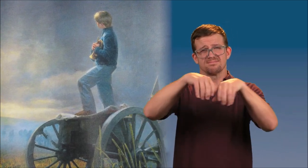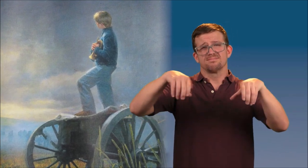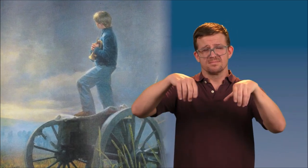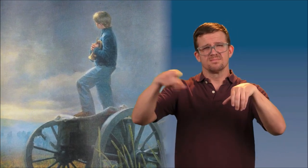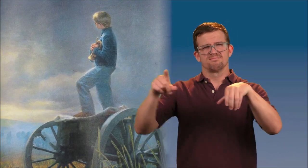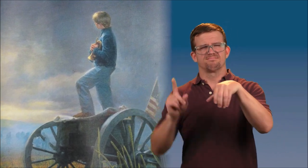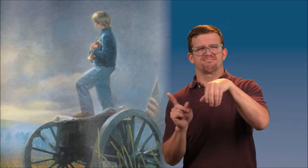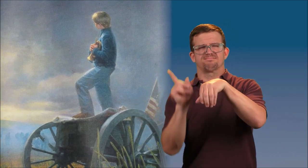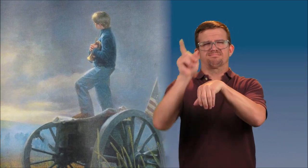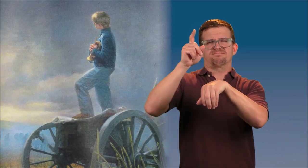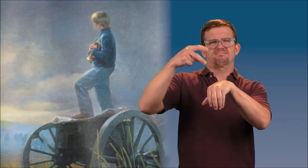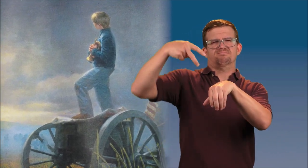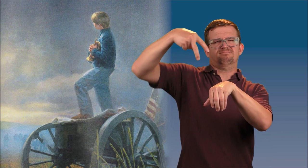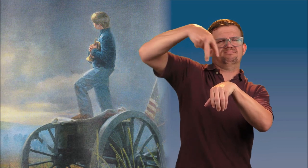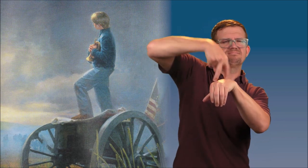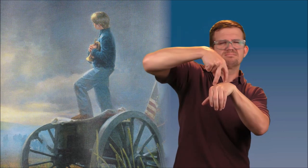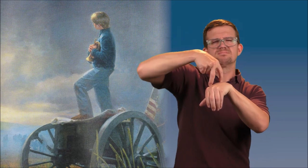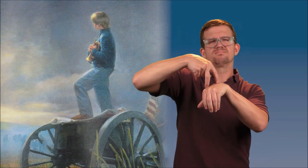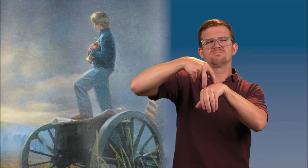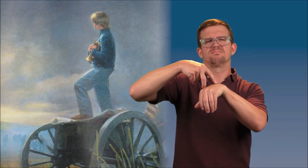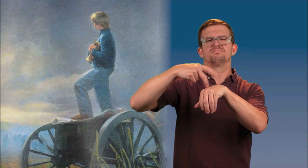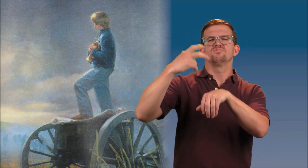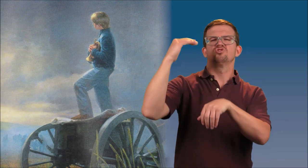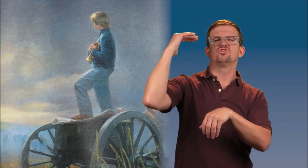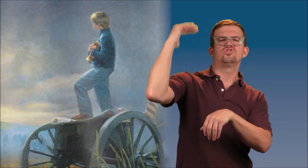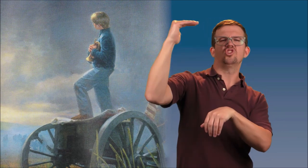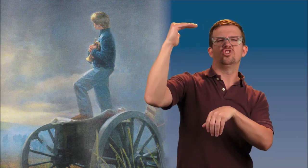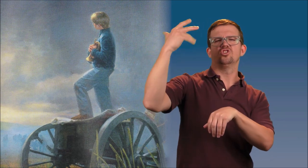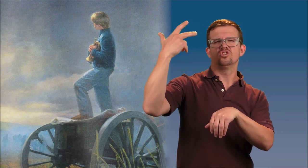He stood on a caisson to make himself taller,